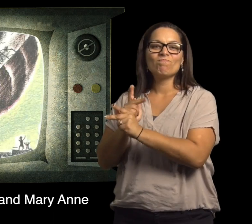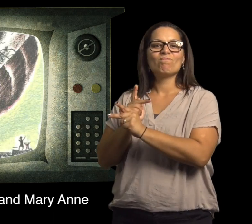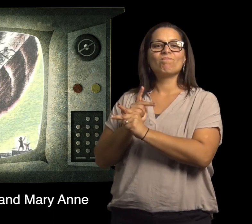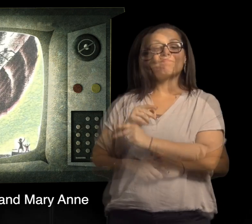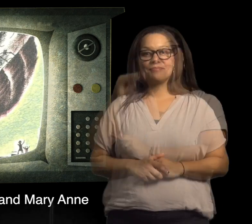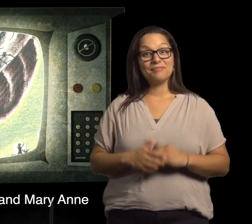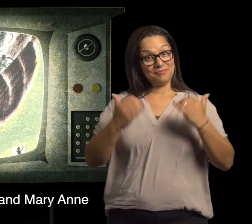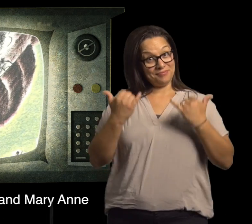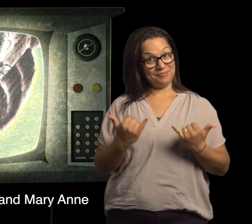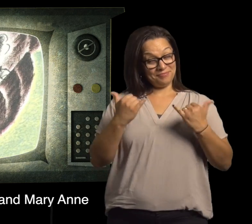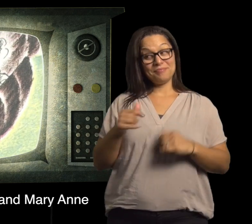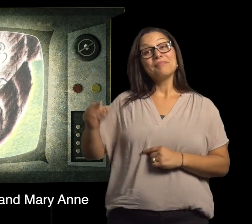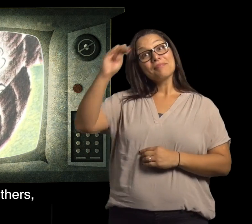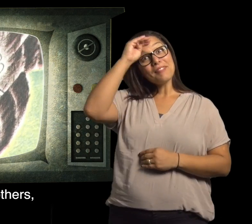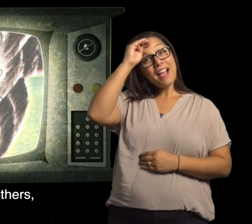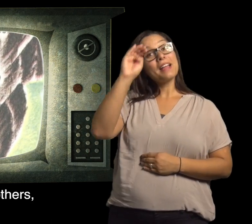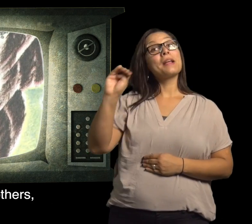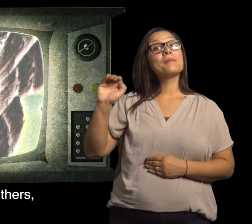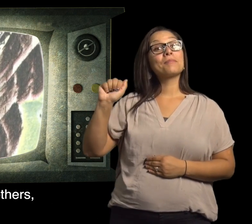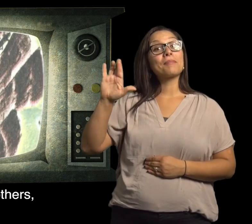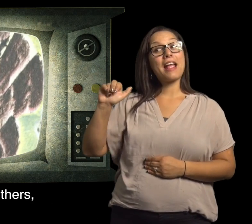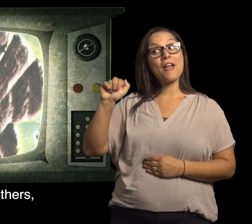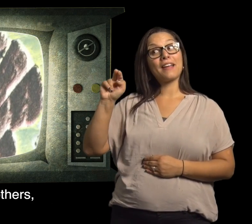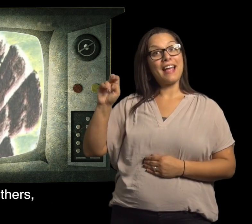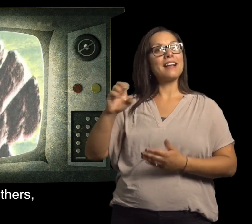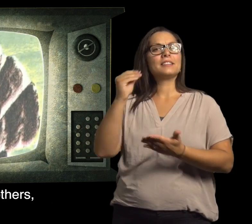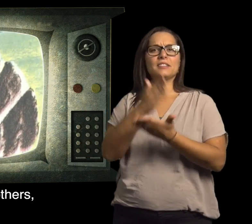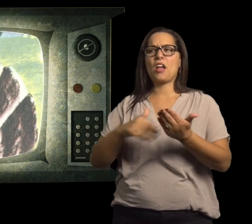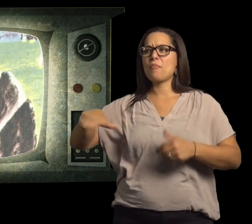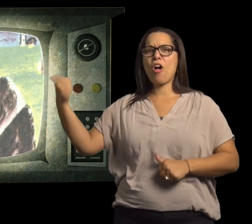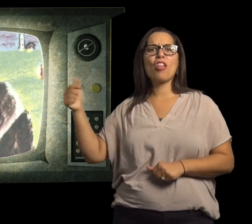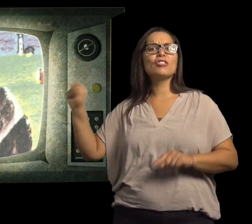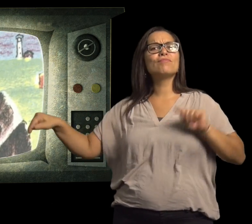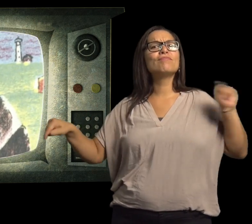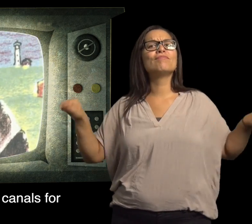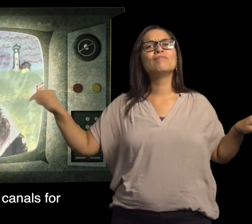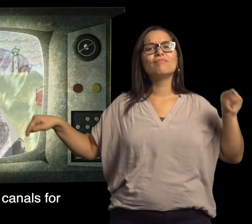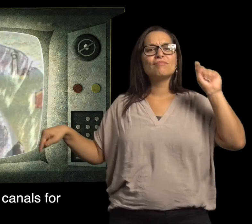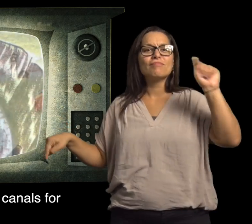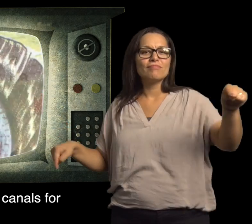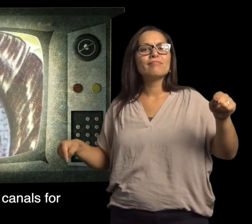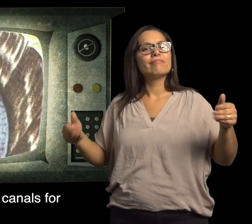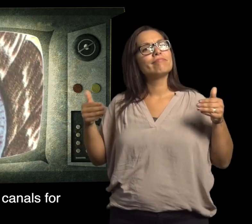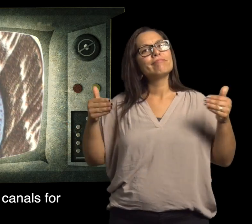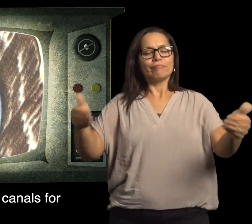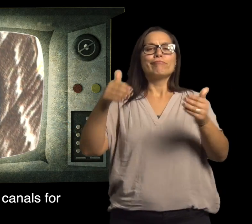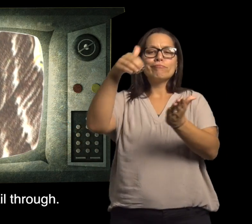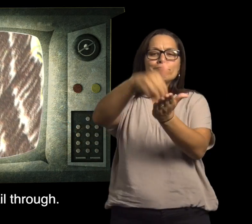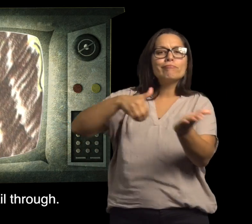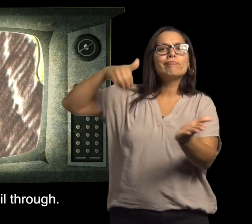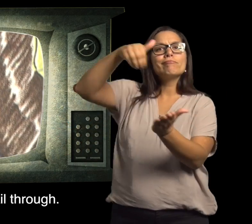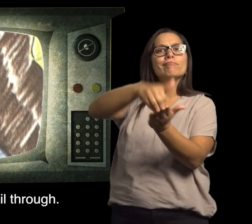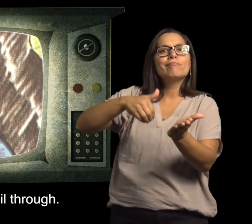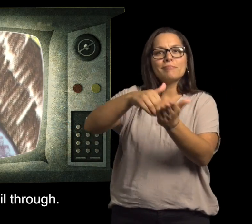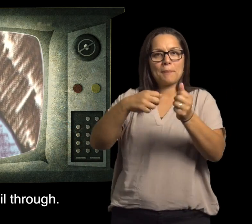It was Mike Mulligan and Mary Ann and some others who dug the great canals for the big boats to sail